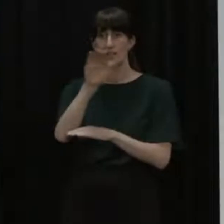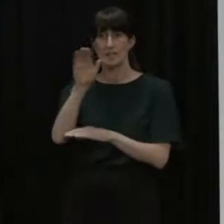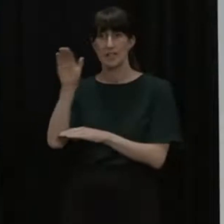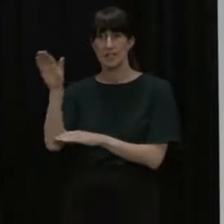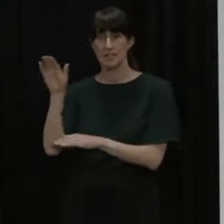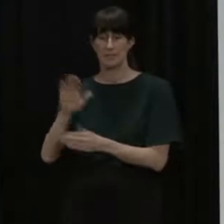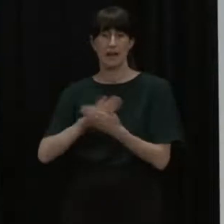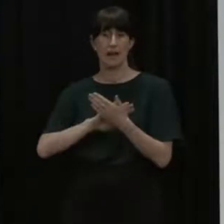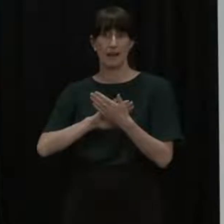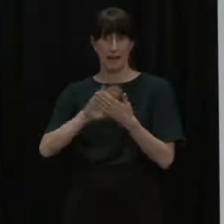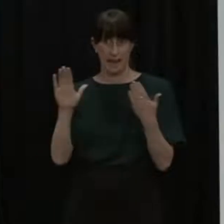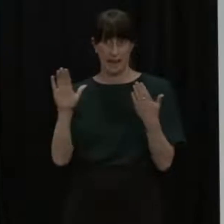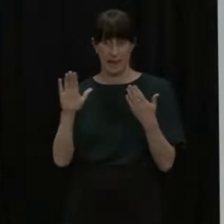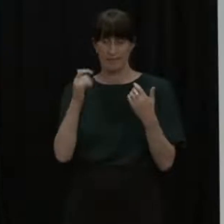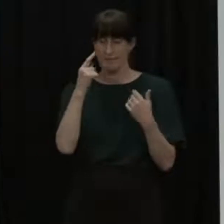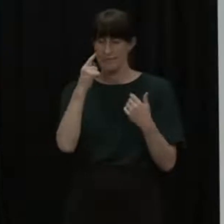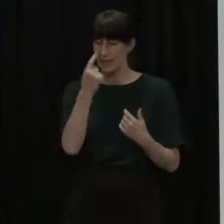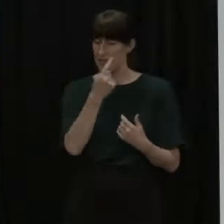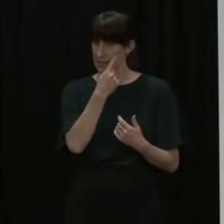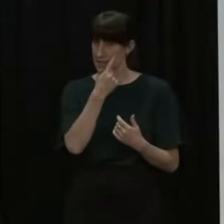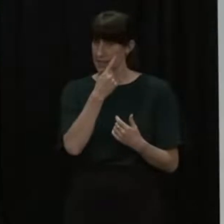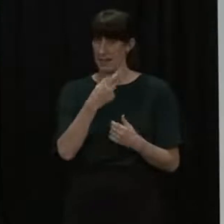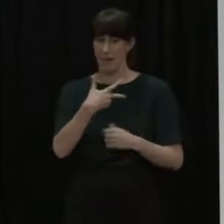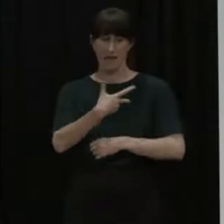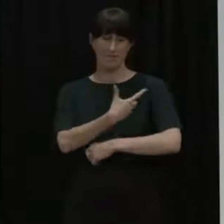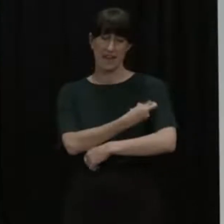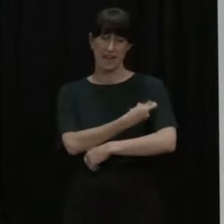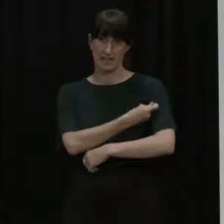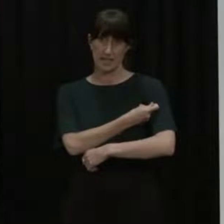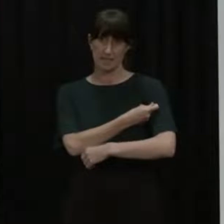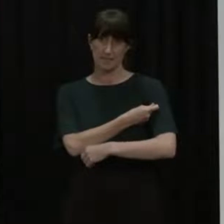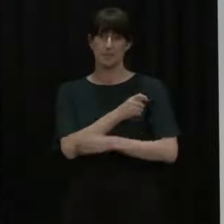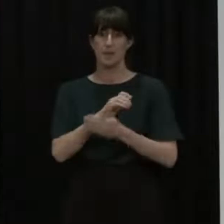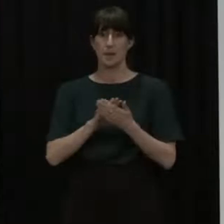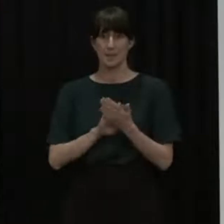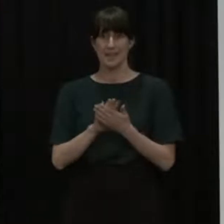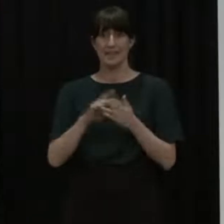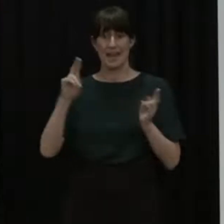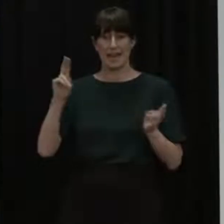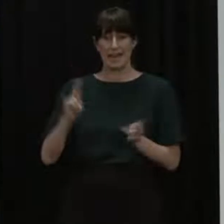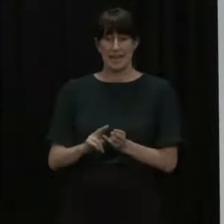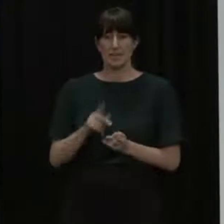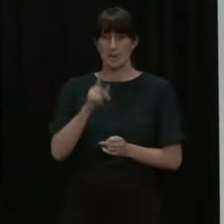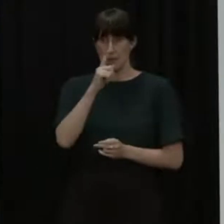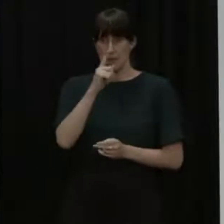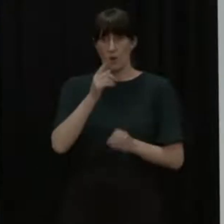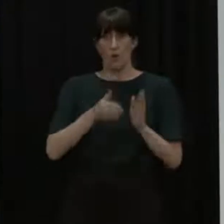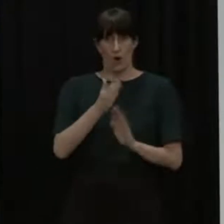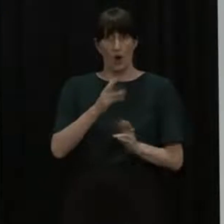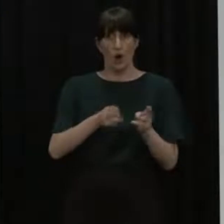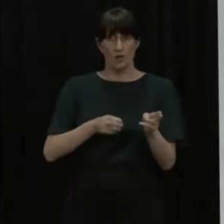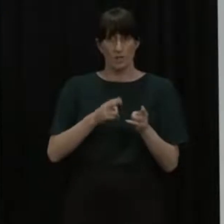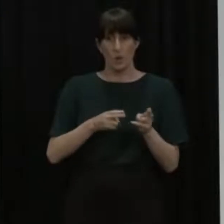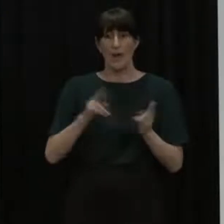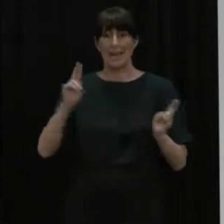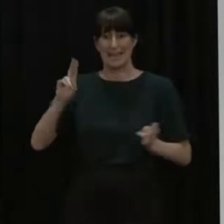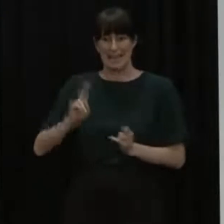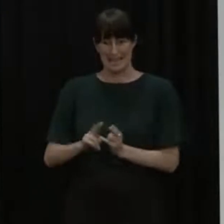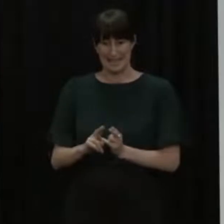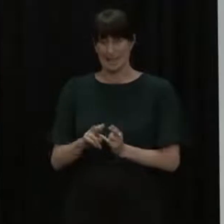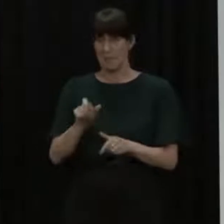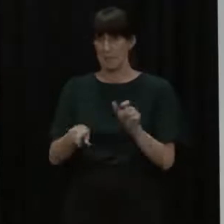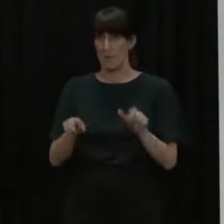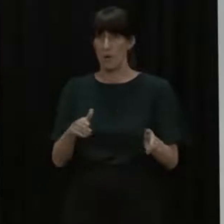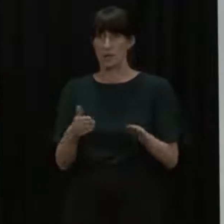that COVID-19 vaccination both keeps people out of hospital and keeps them from dying. A British Medical Journal